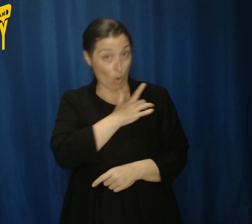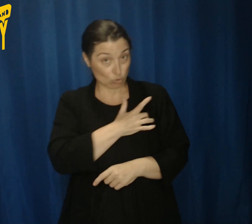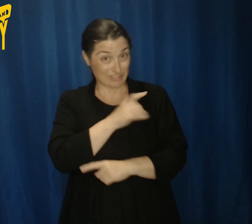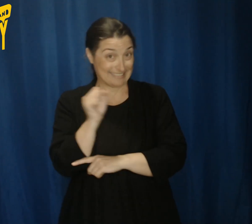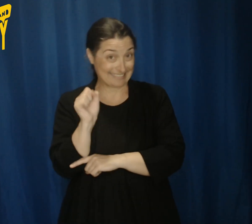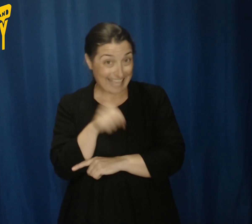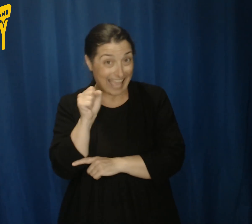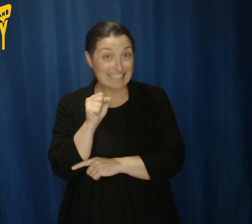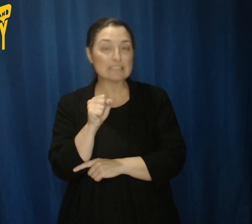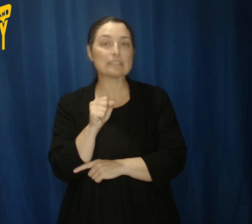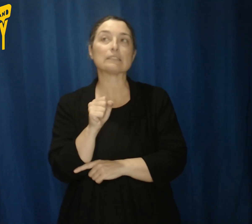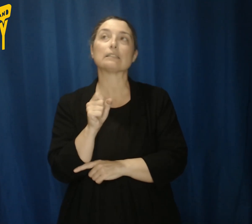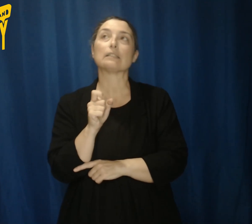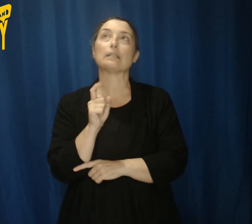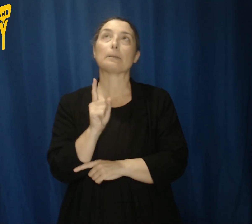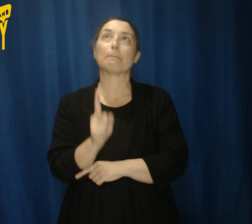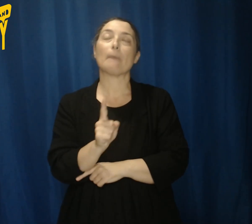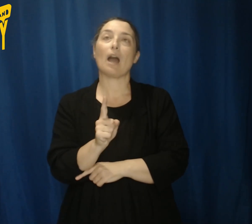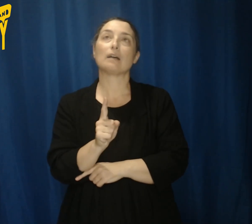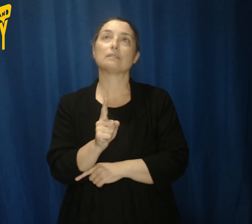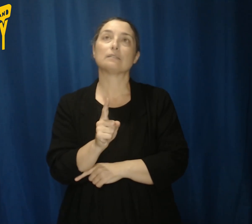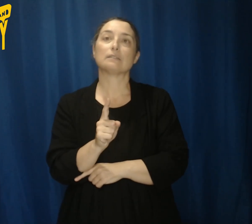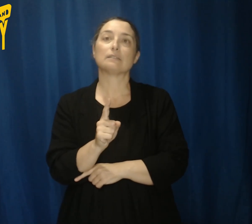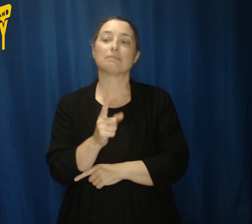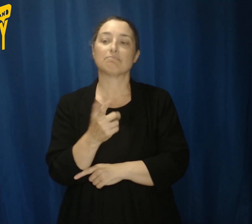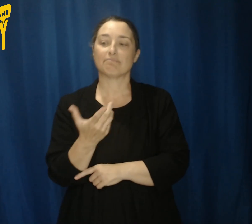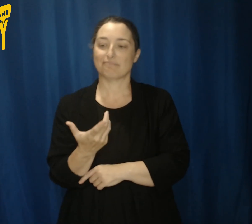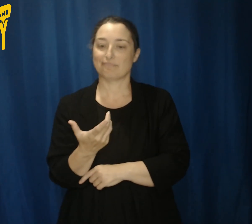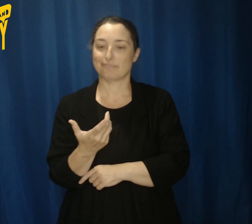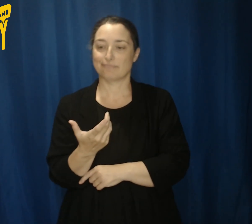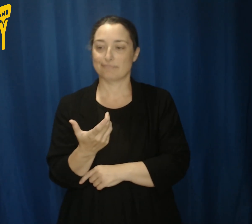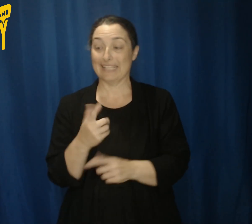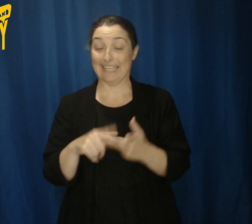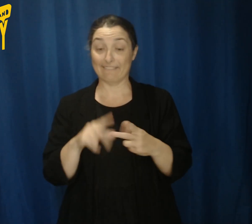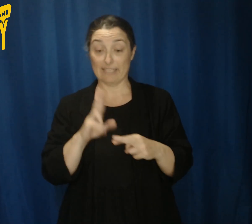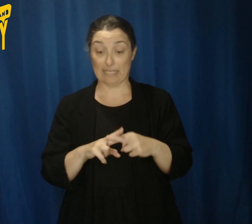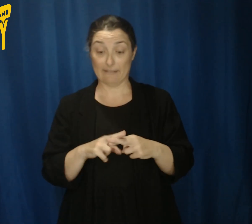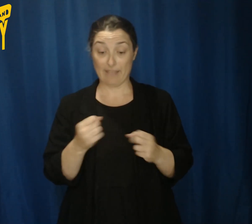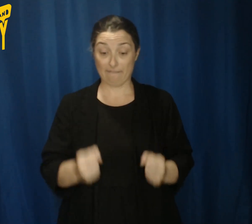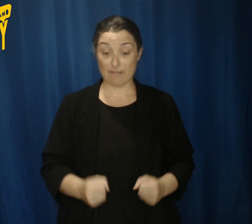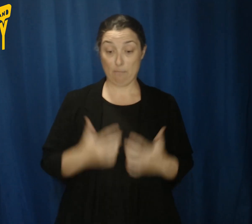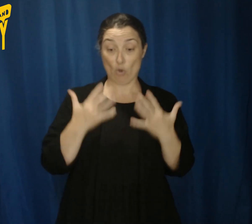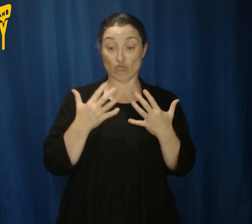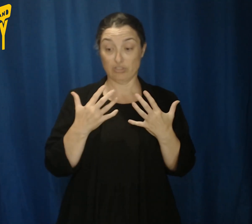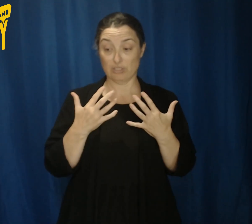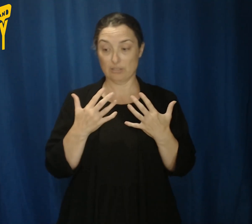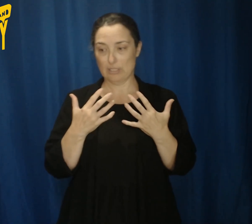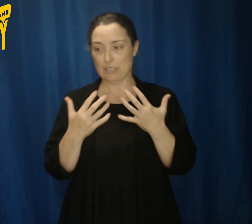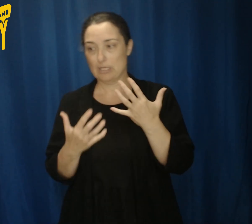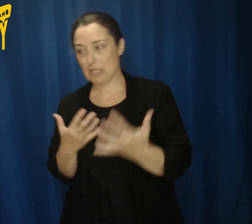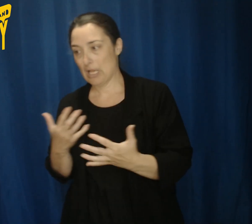had that huge emotional rush and thought, God, there's no way I can do the research on this, I don't think I could do it without having the